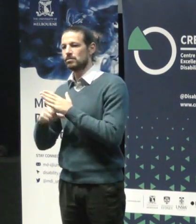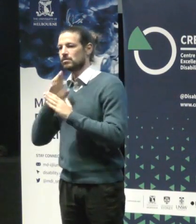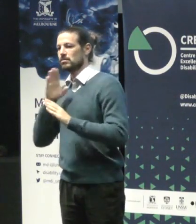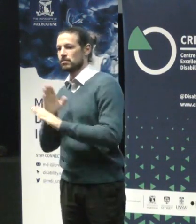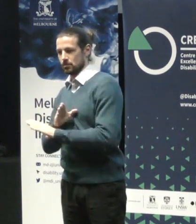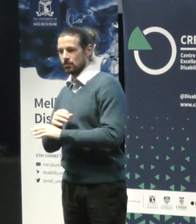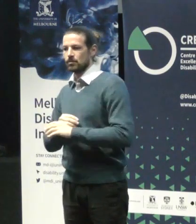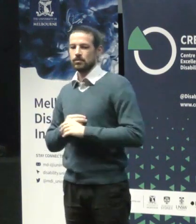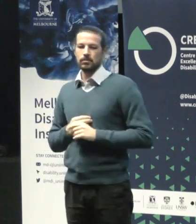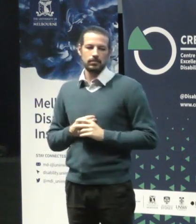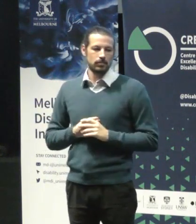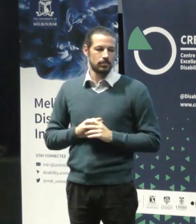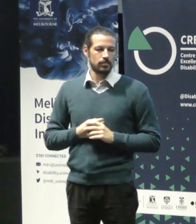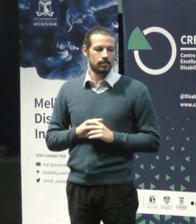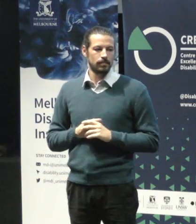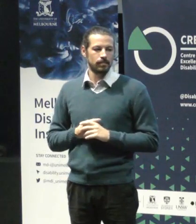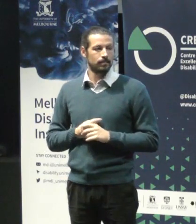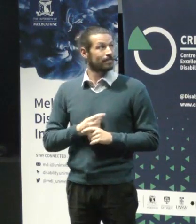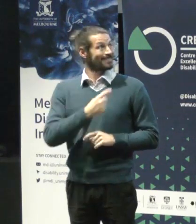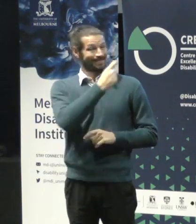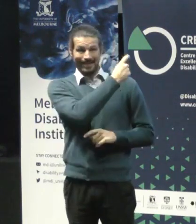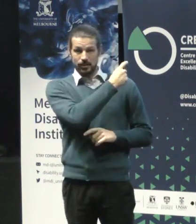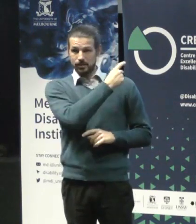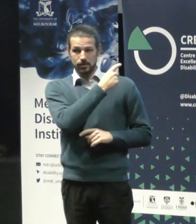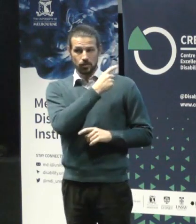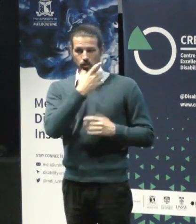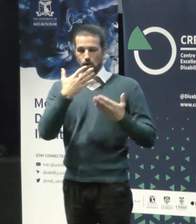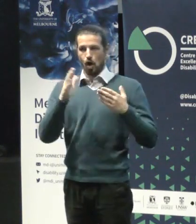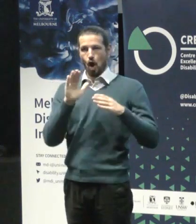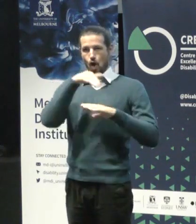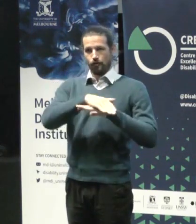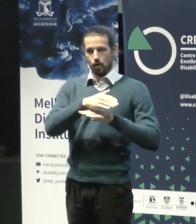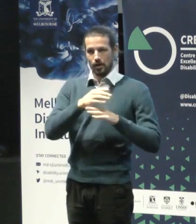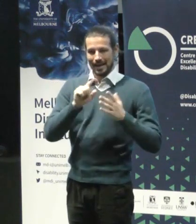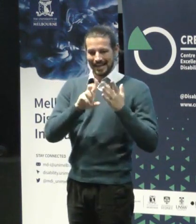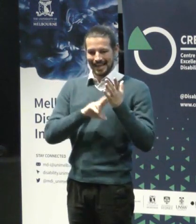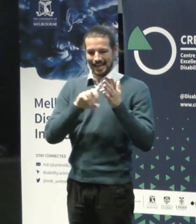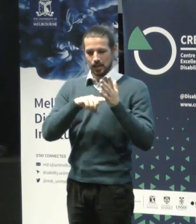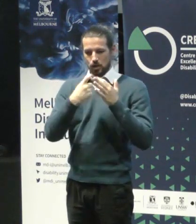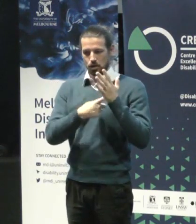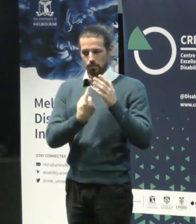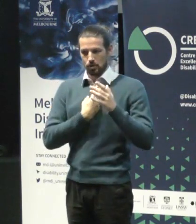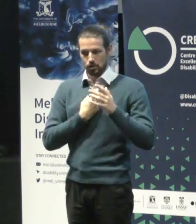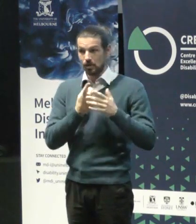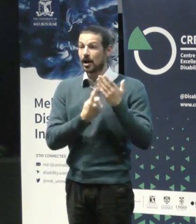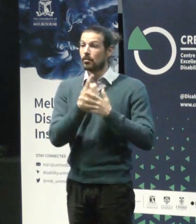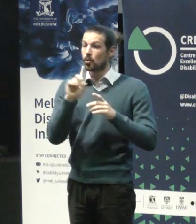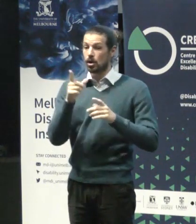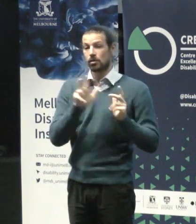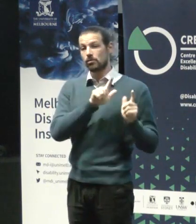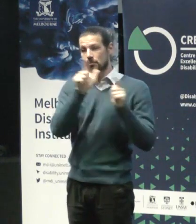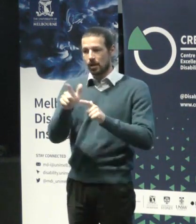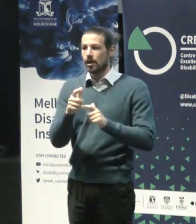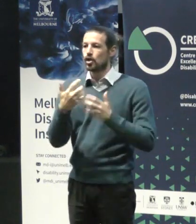this was a person who'd gone to, the first one, the overt interpersonal. This person had gone to university at the age of